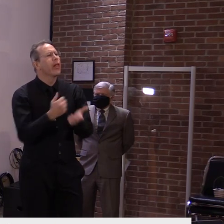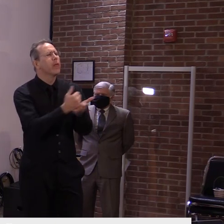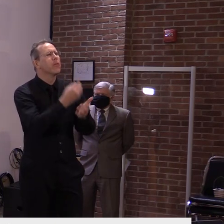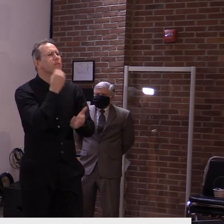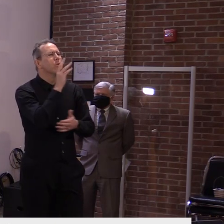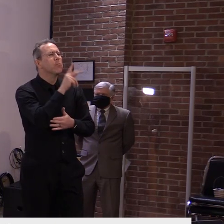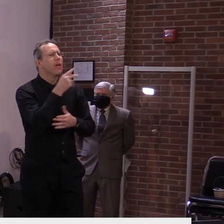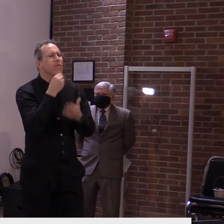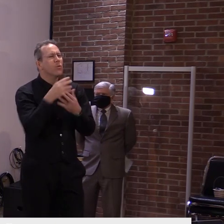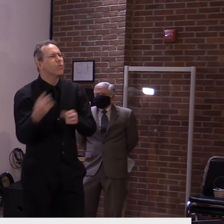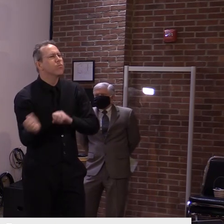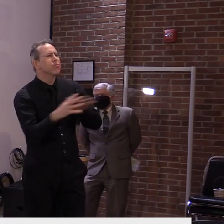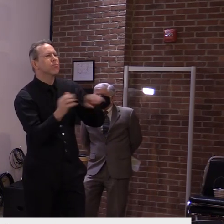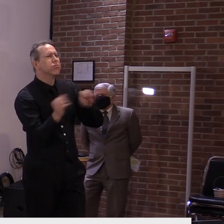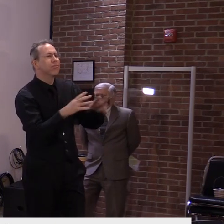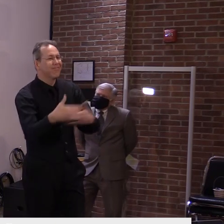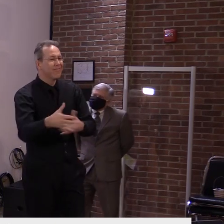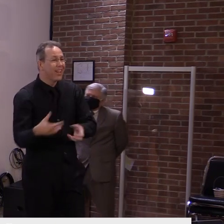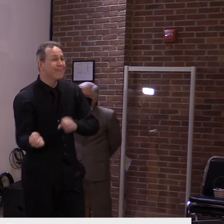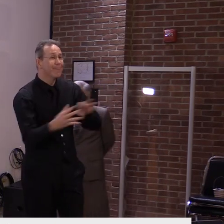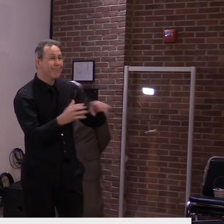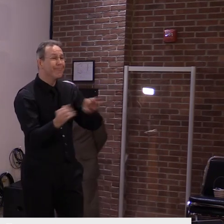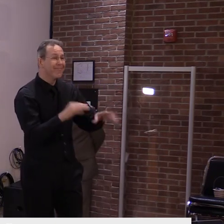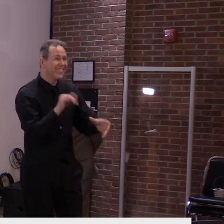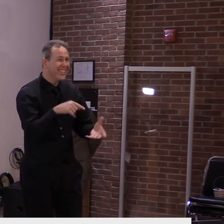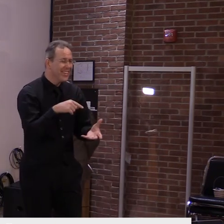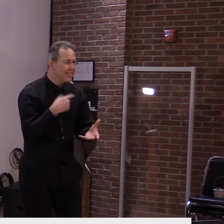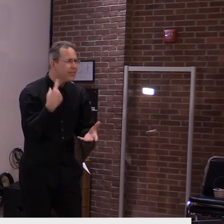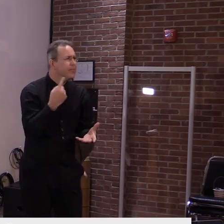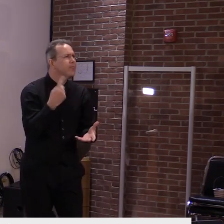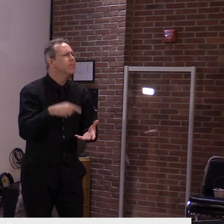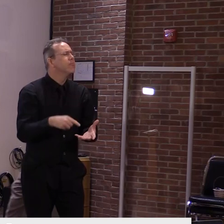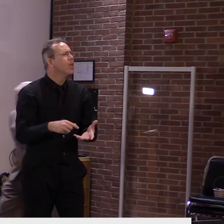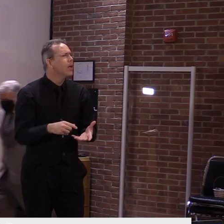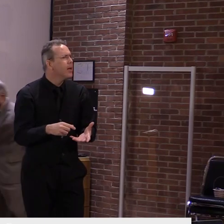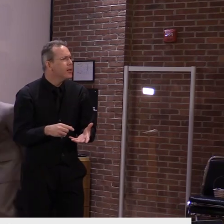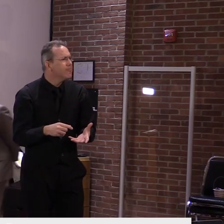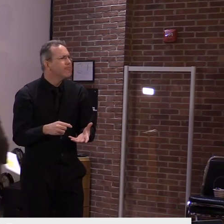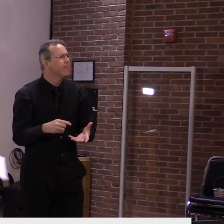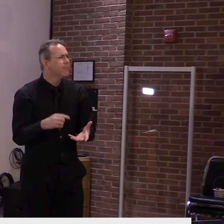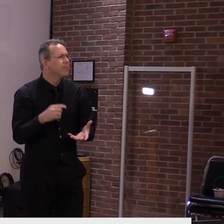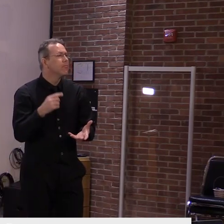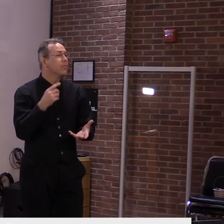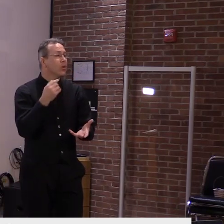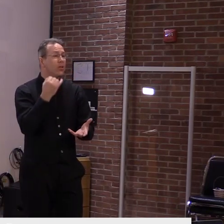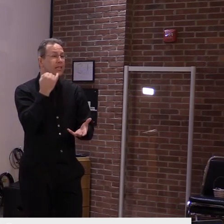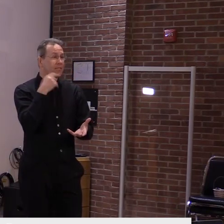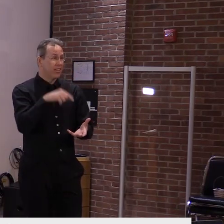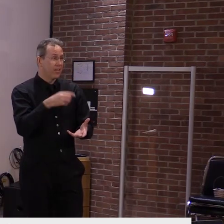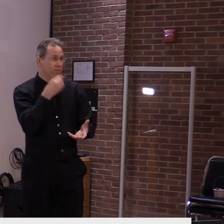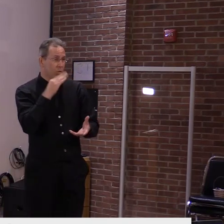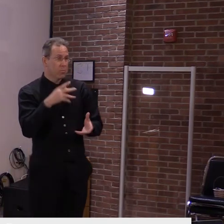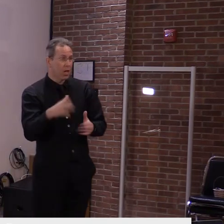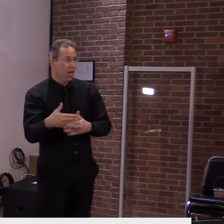some all-volunteer Vermont churches and faith-based organizations out of the distribution network, at least at this time.